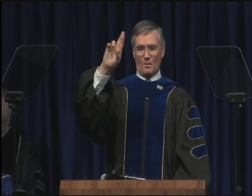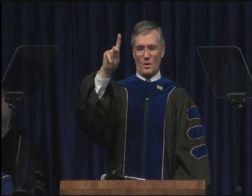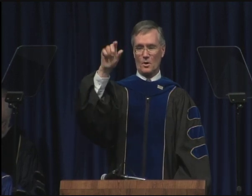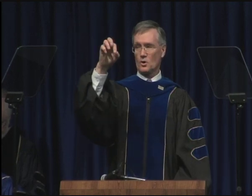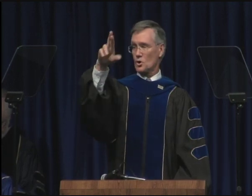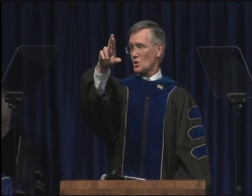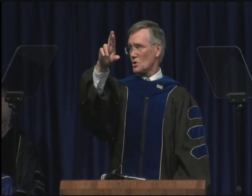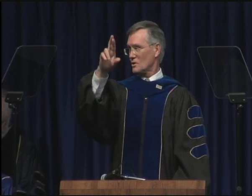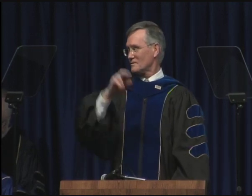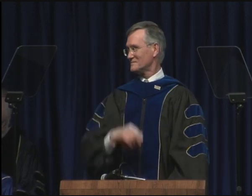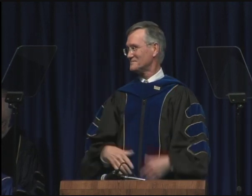Gina Parker.